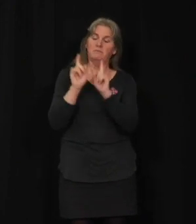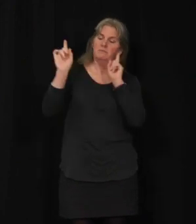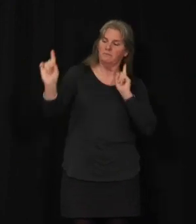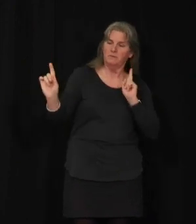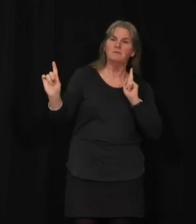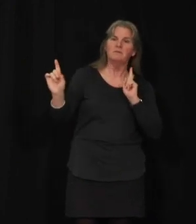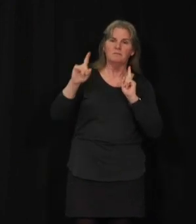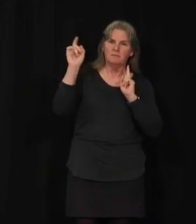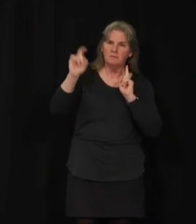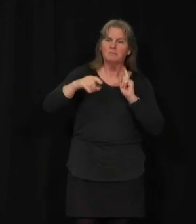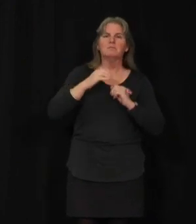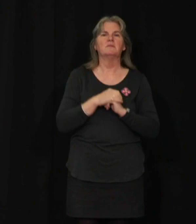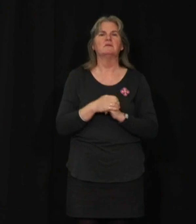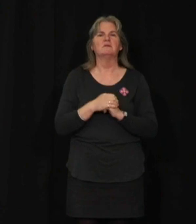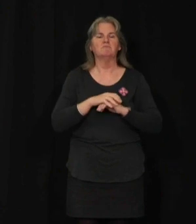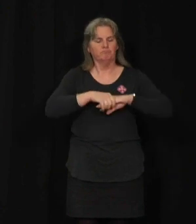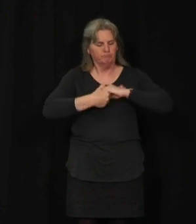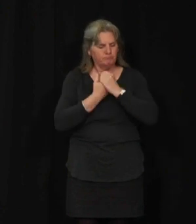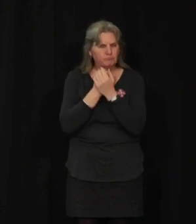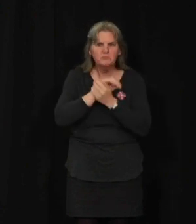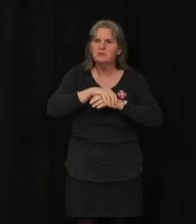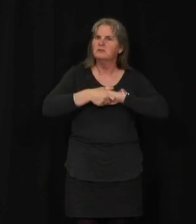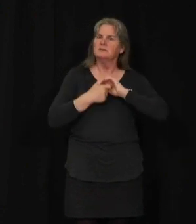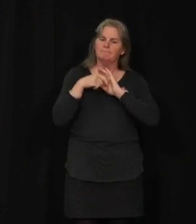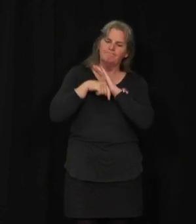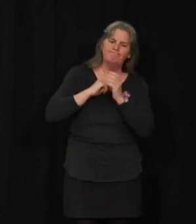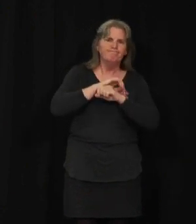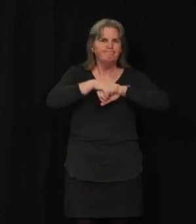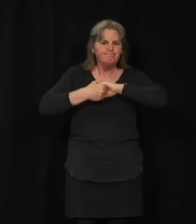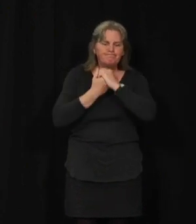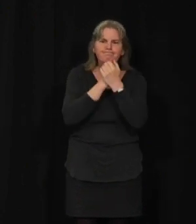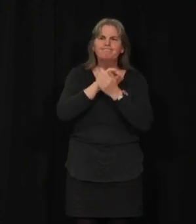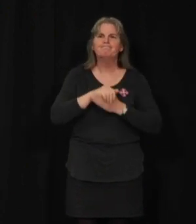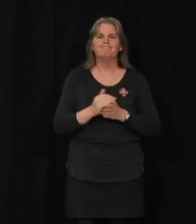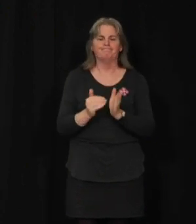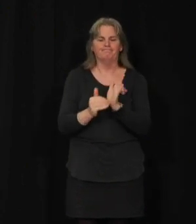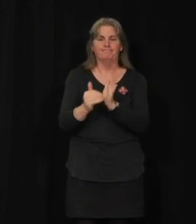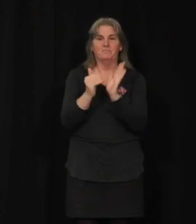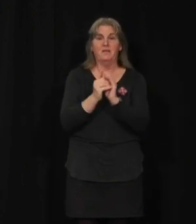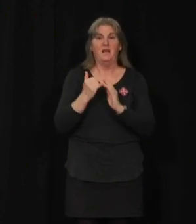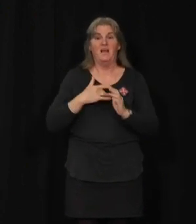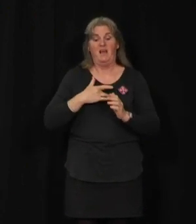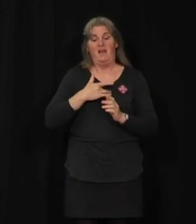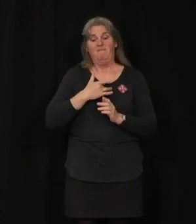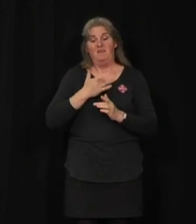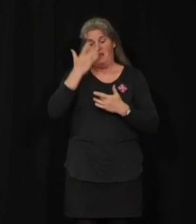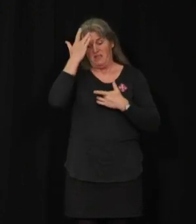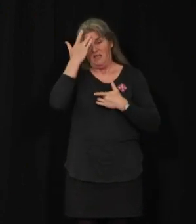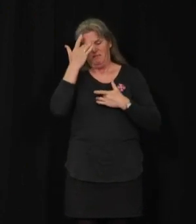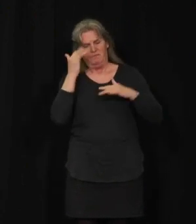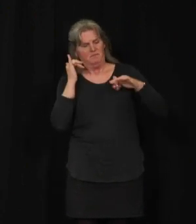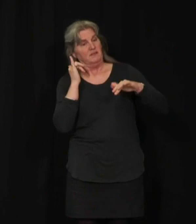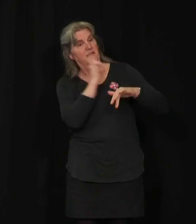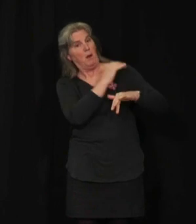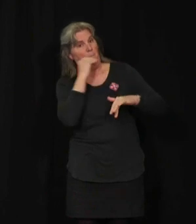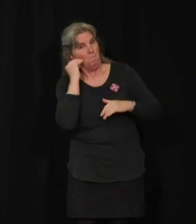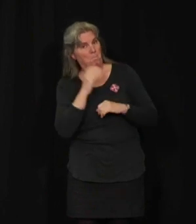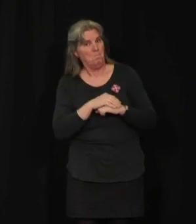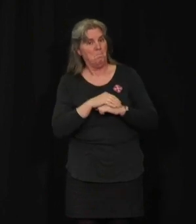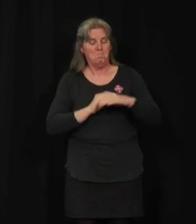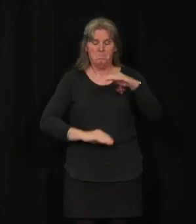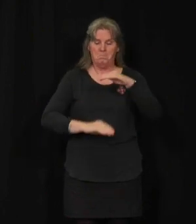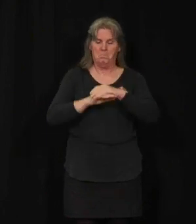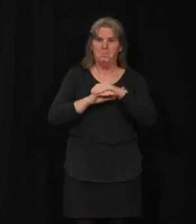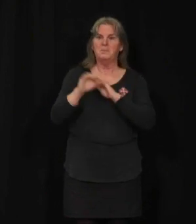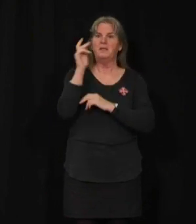distancing. We need to practice regular and thorough hand washing. If you are sick, you must stay home, not gathering in